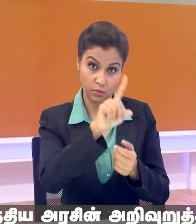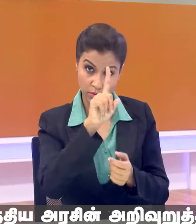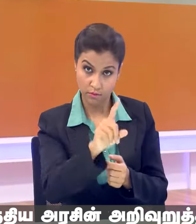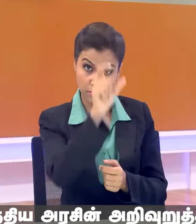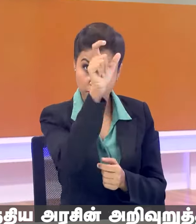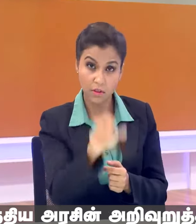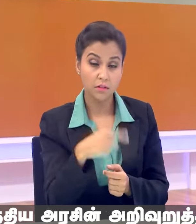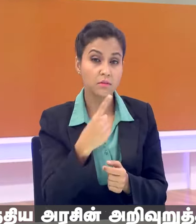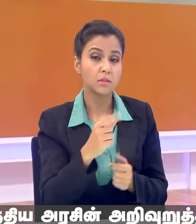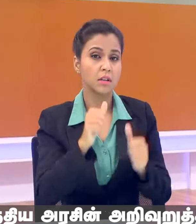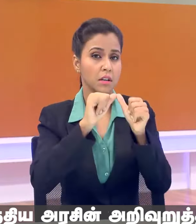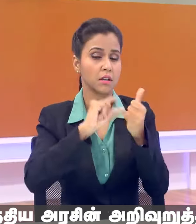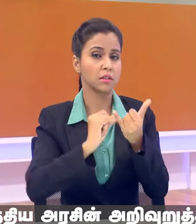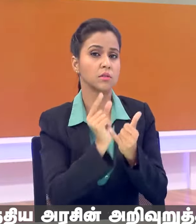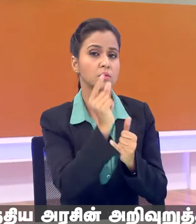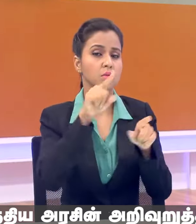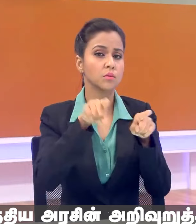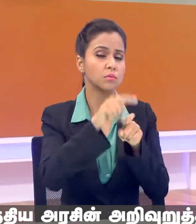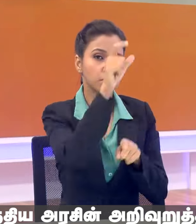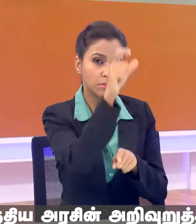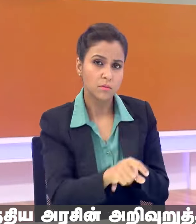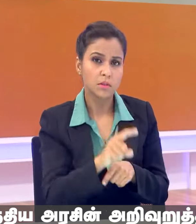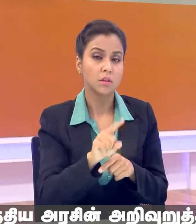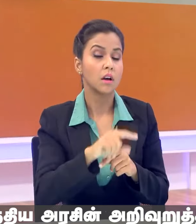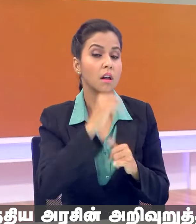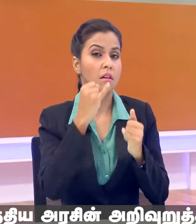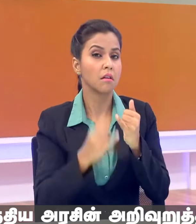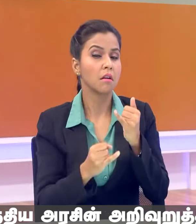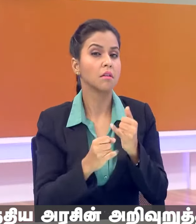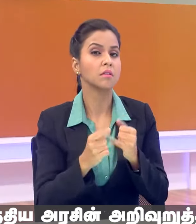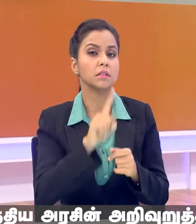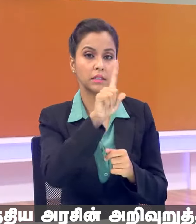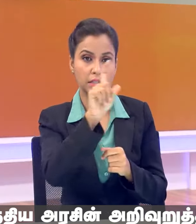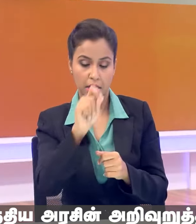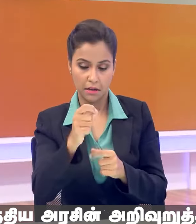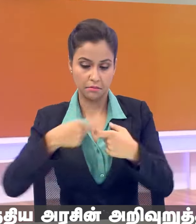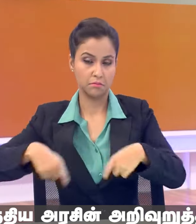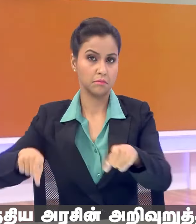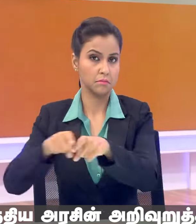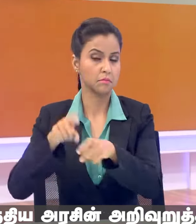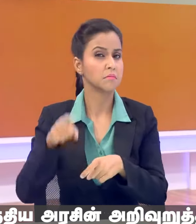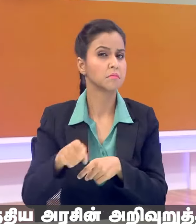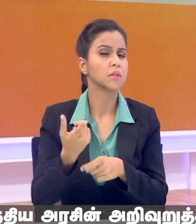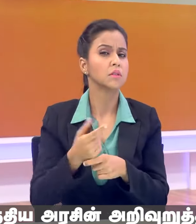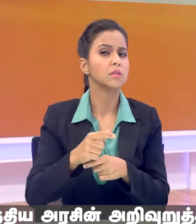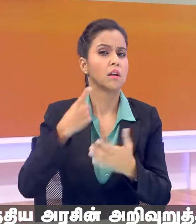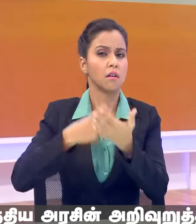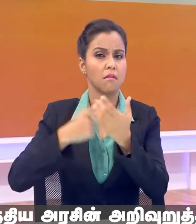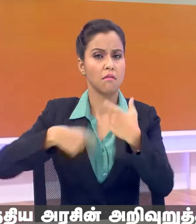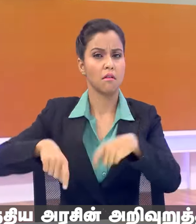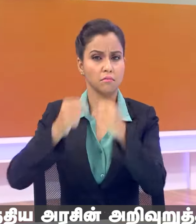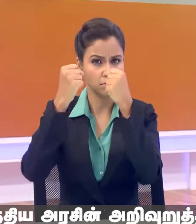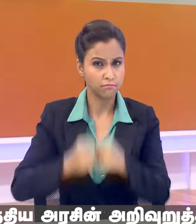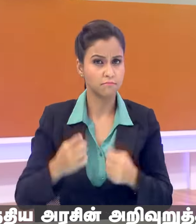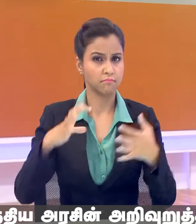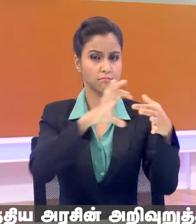Asauddin OEC, and 10 members from Rajasabha, that in order to constitute a sitting of the